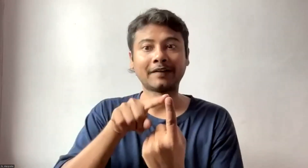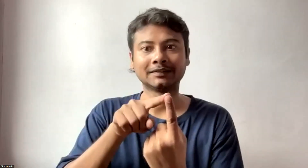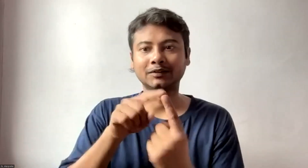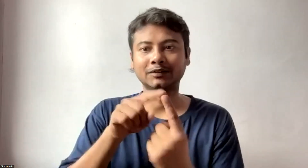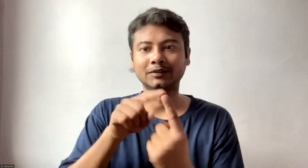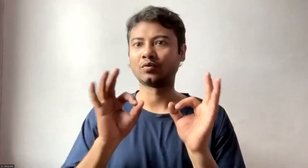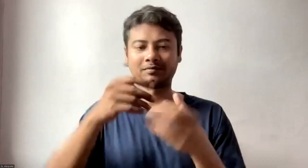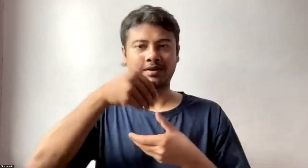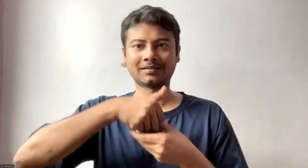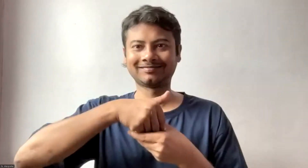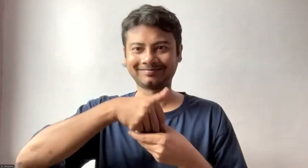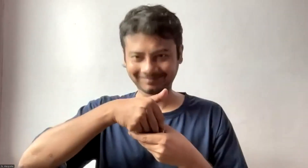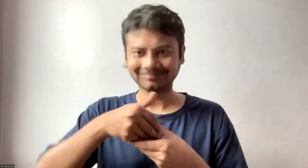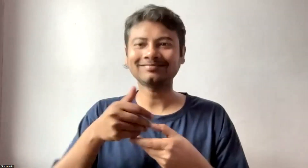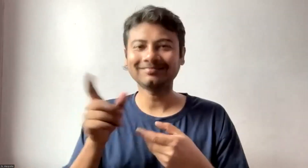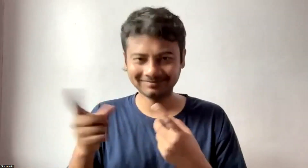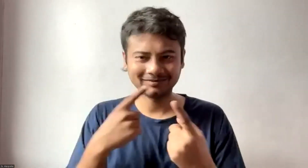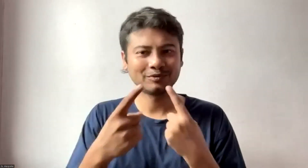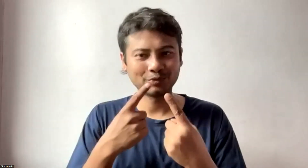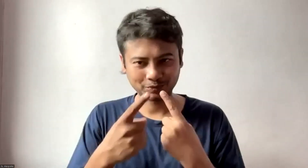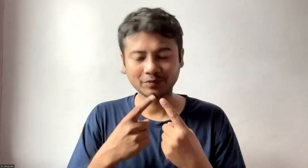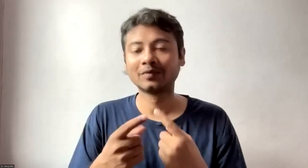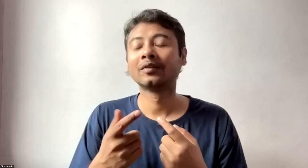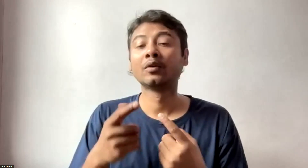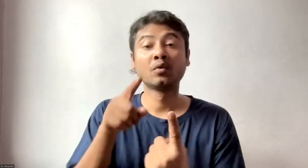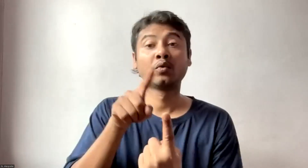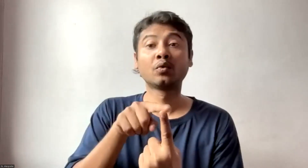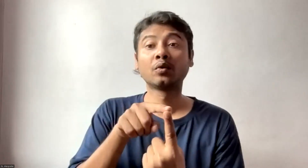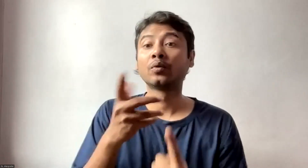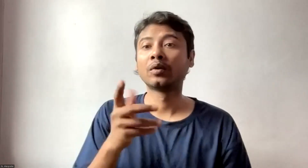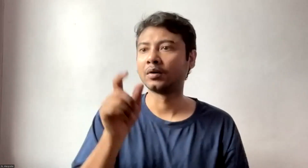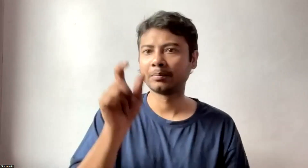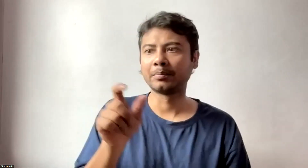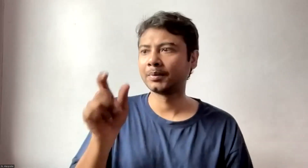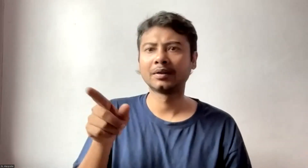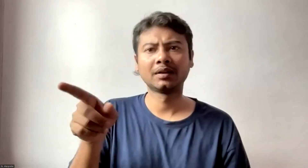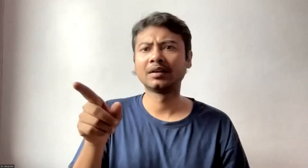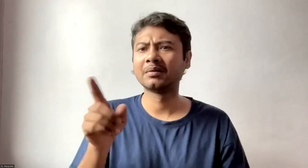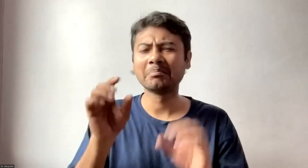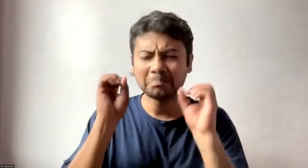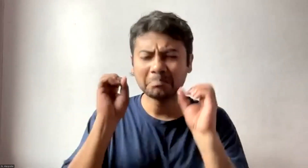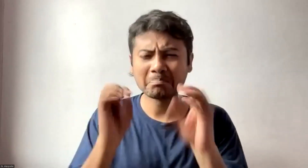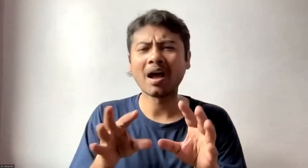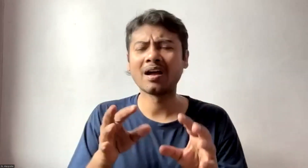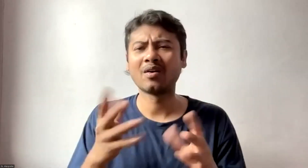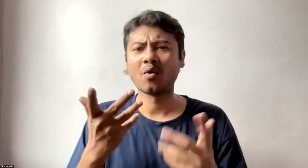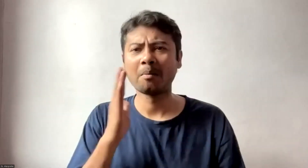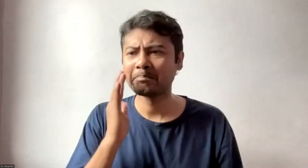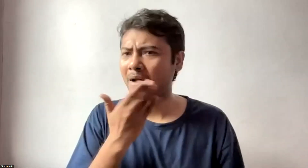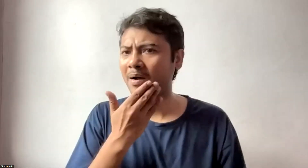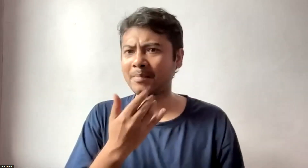are sinless, who don't do any kind of bad thing. They are very happy, satisfied,